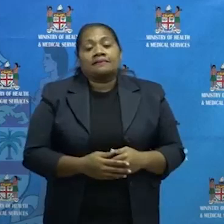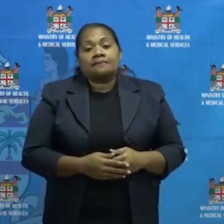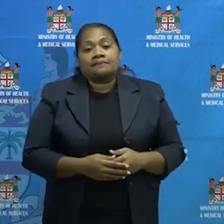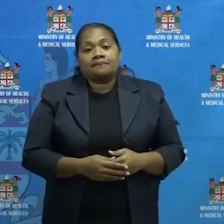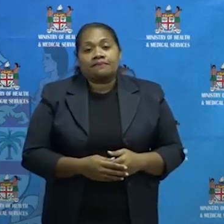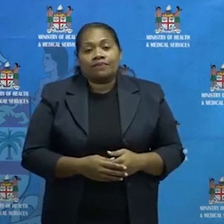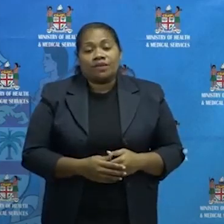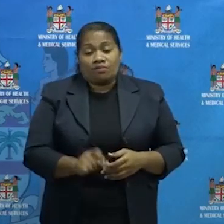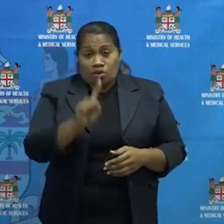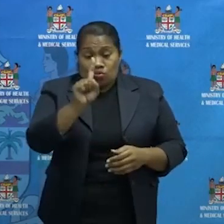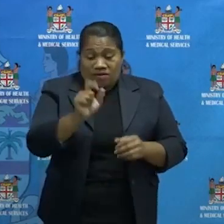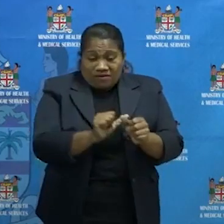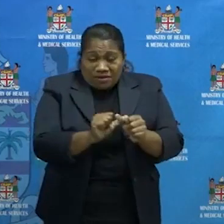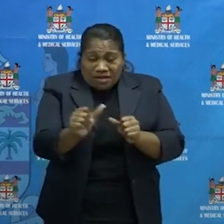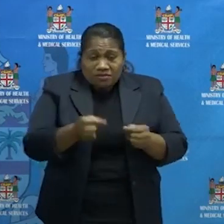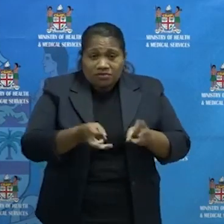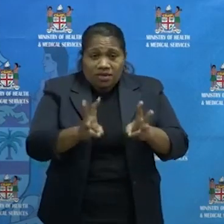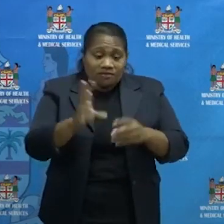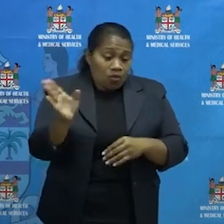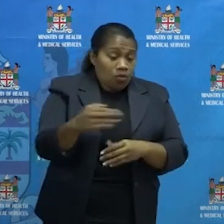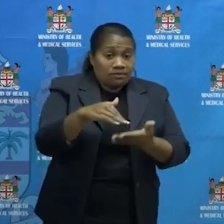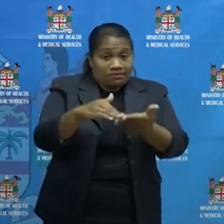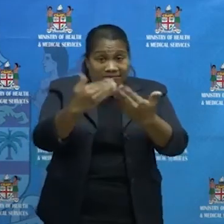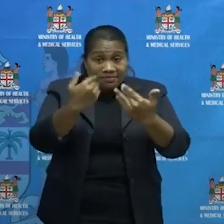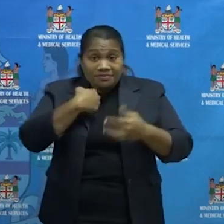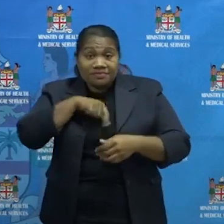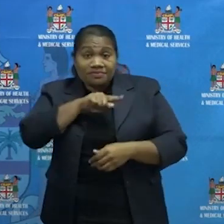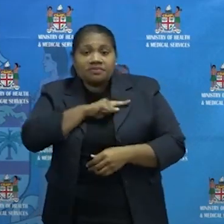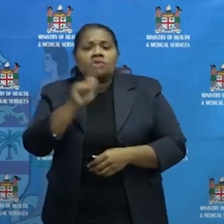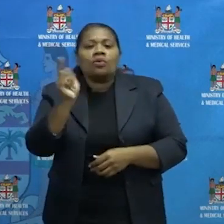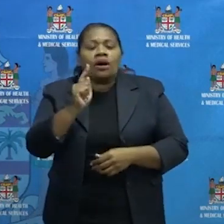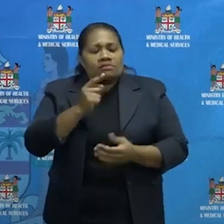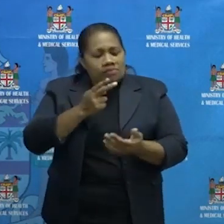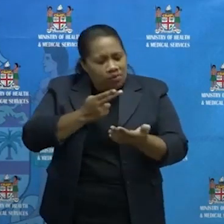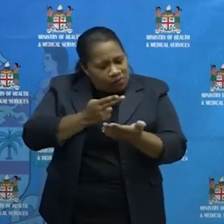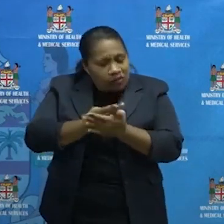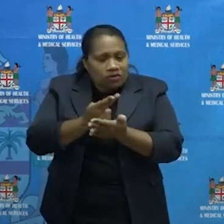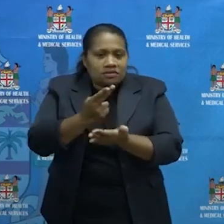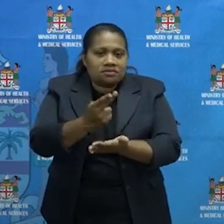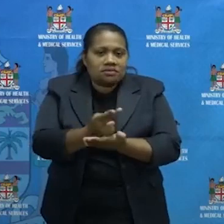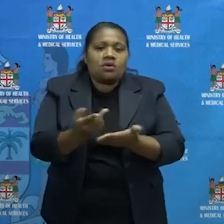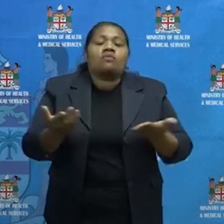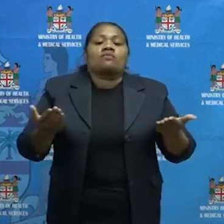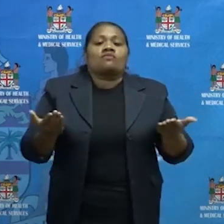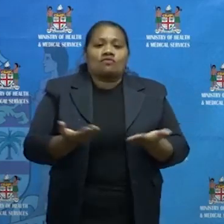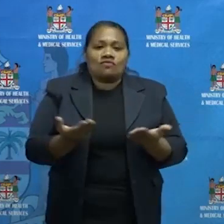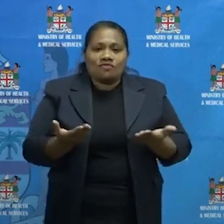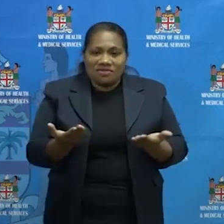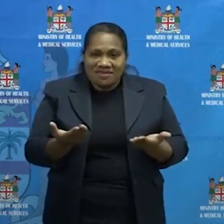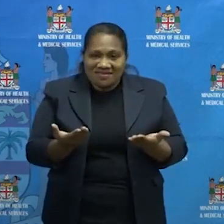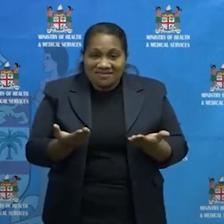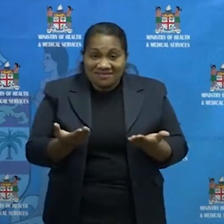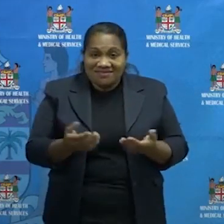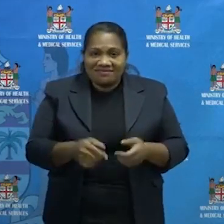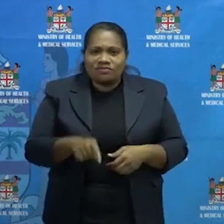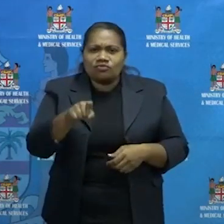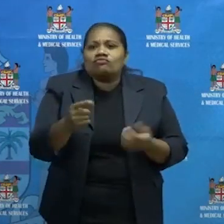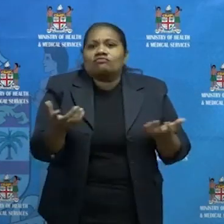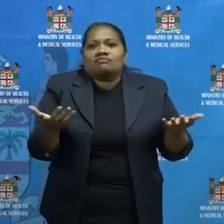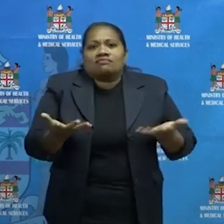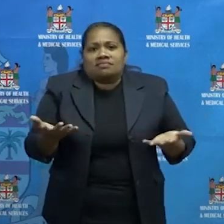One of the best ways everyone can help us is by being honest about where they have been, honest about how they're